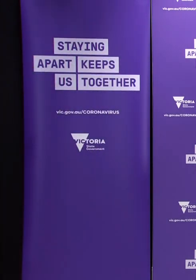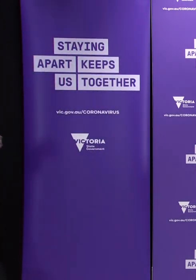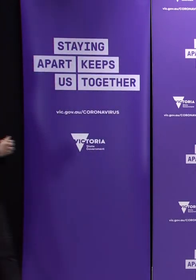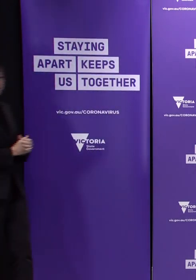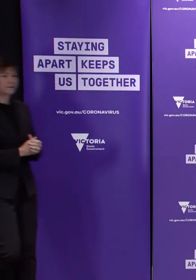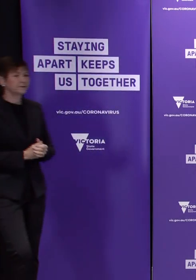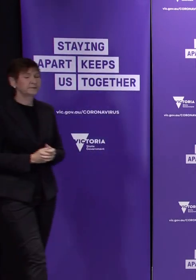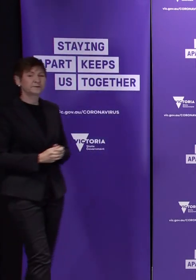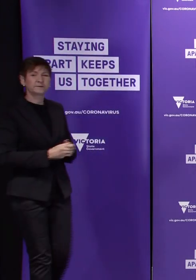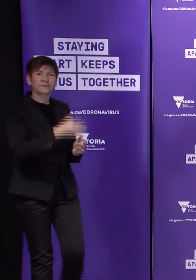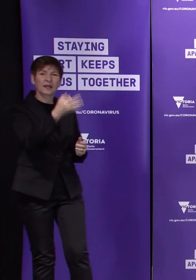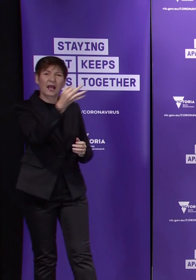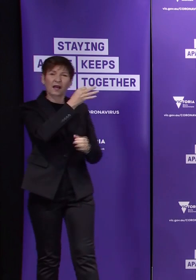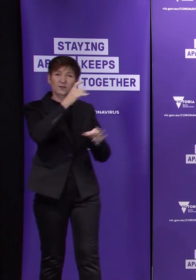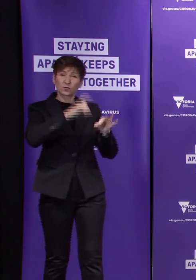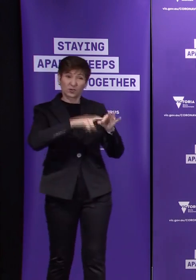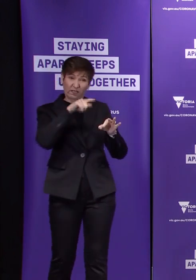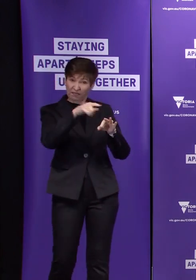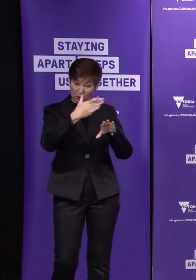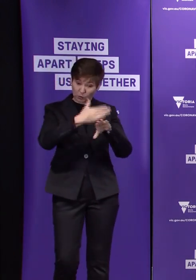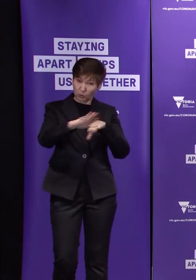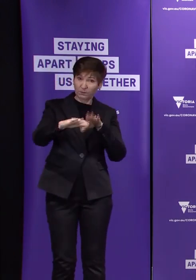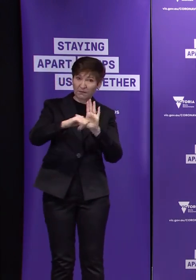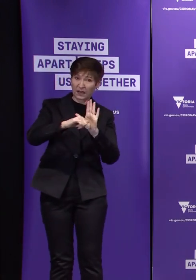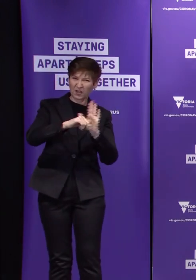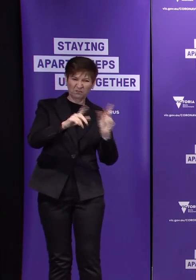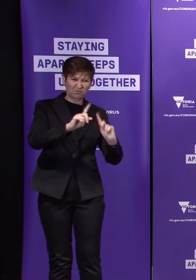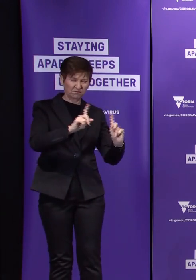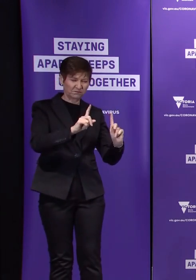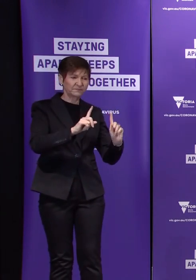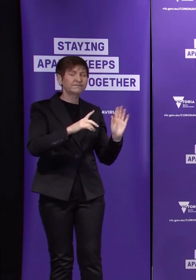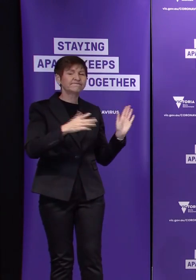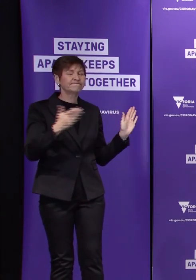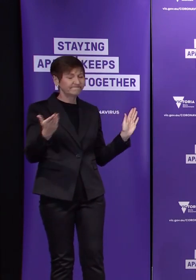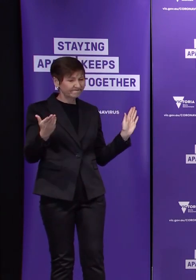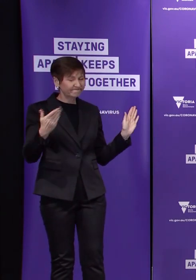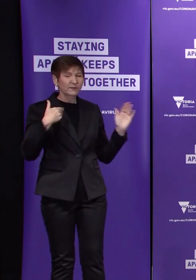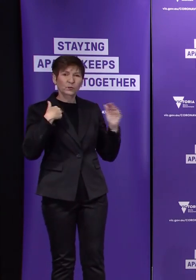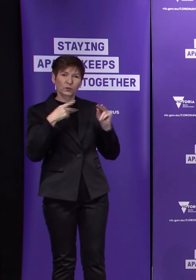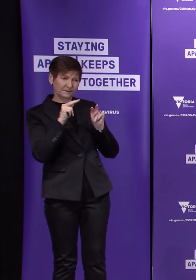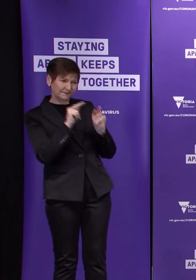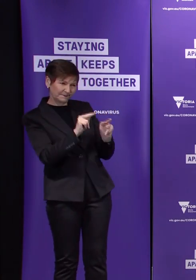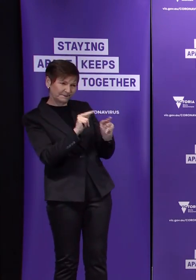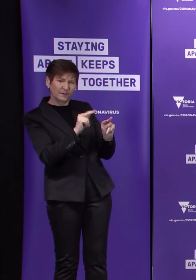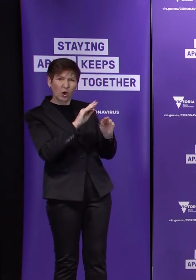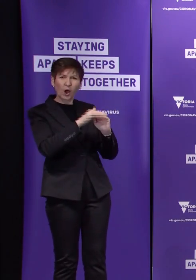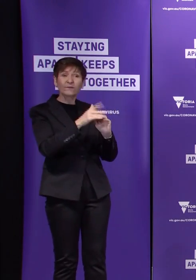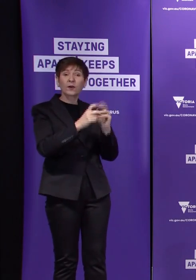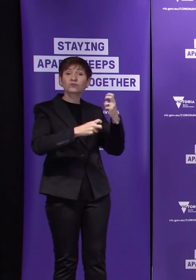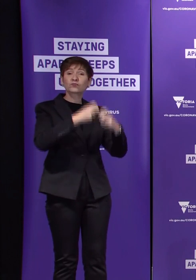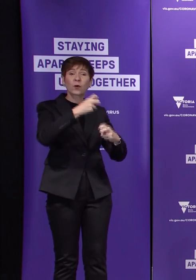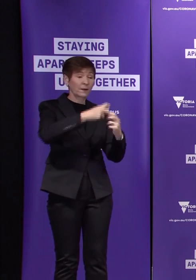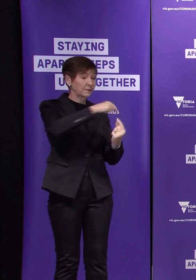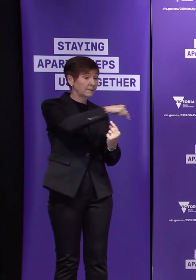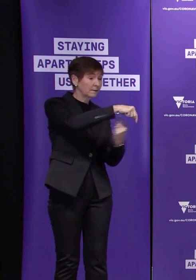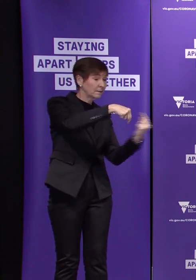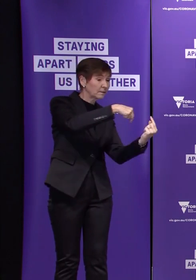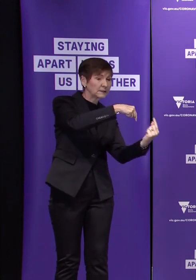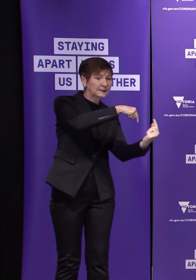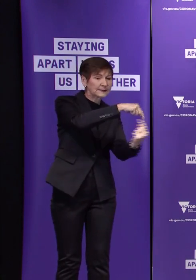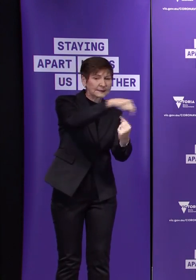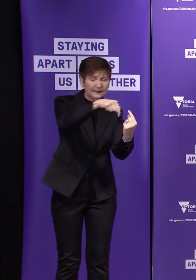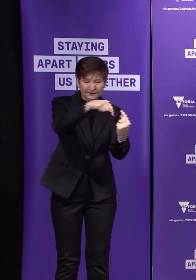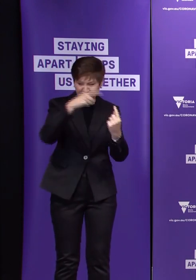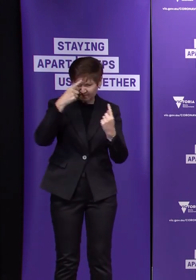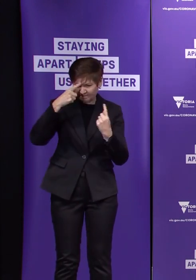So what we've done is, in that monitoring of where demand is, we've reallocated a portion of the